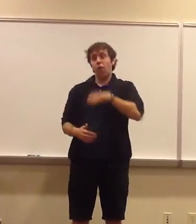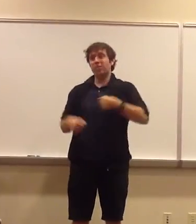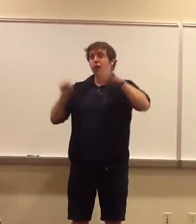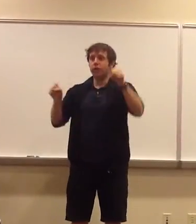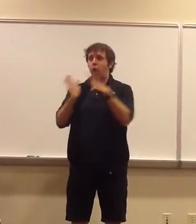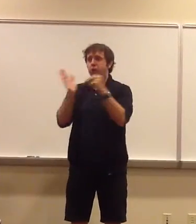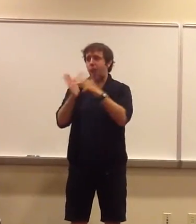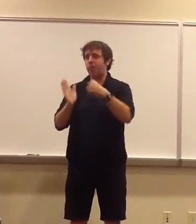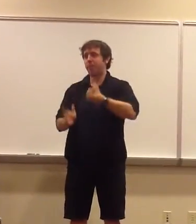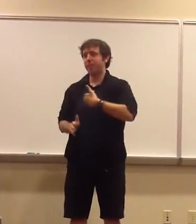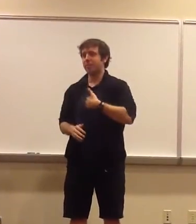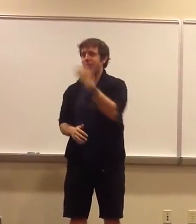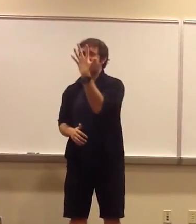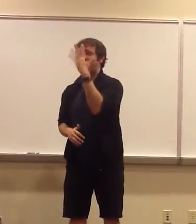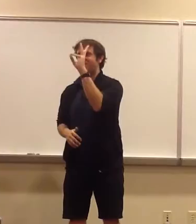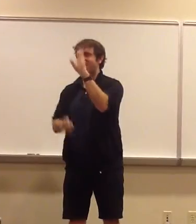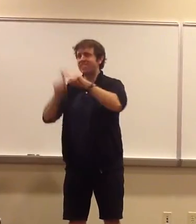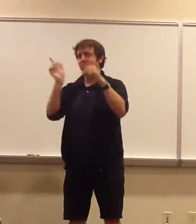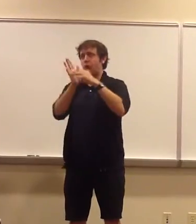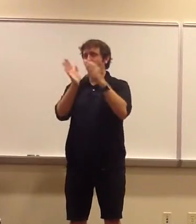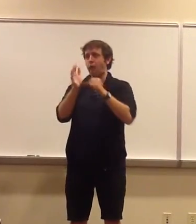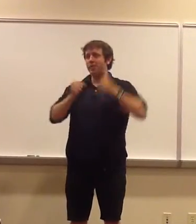The need is evident, but